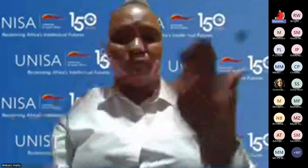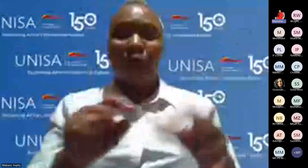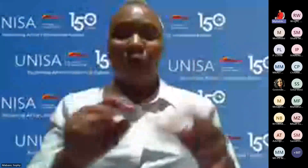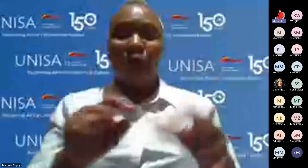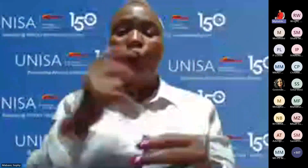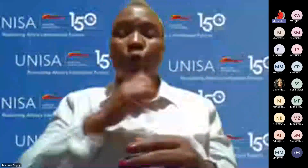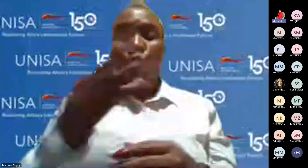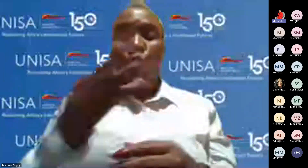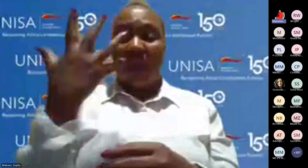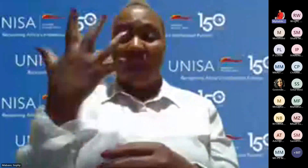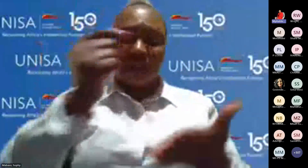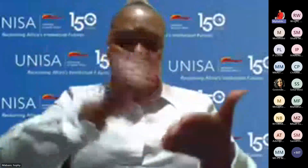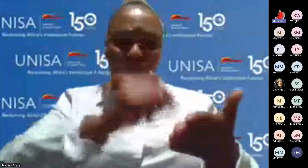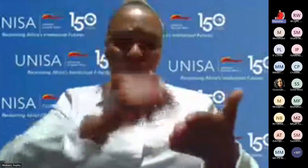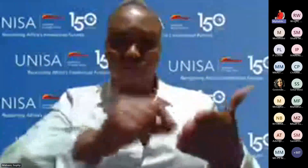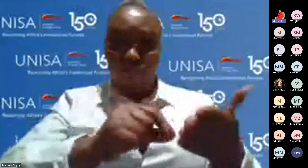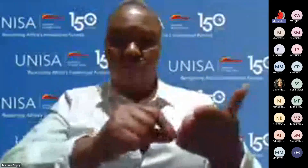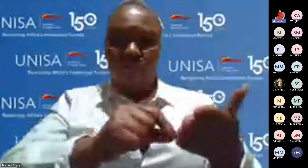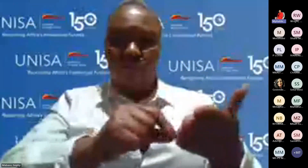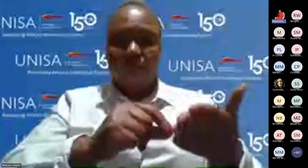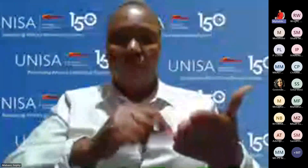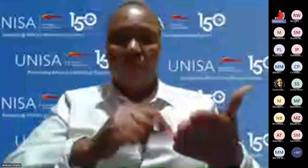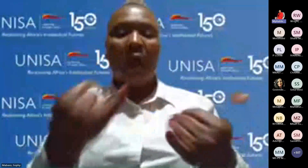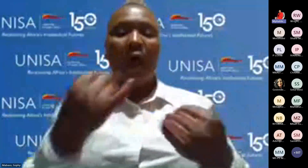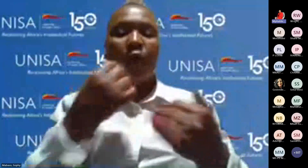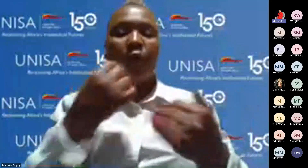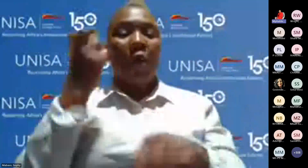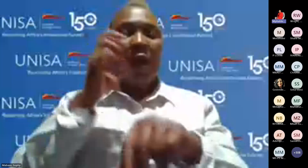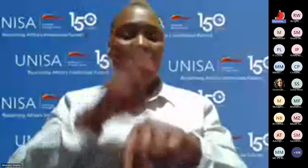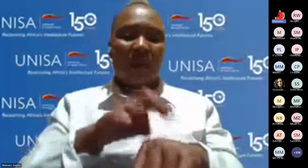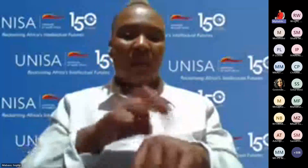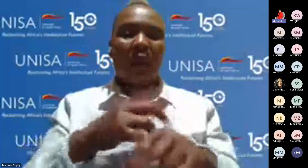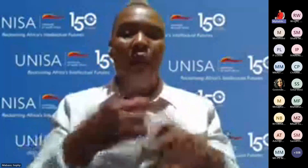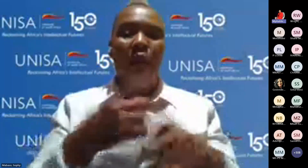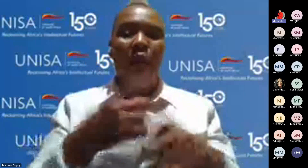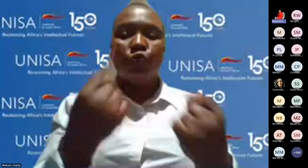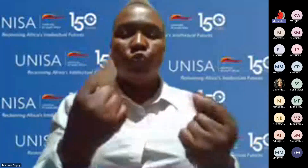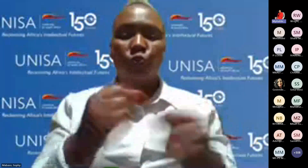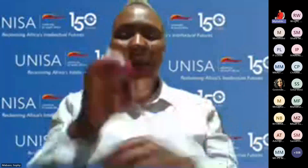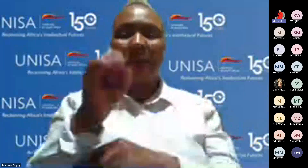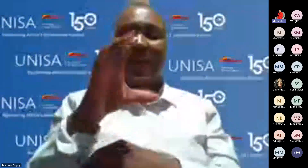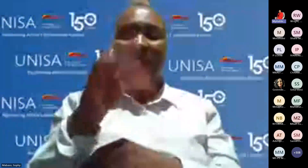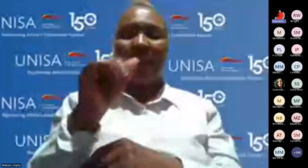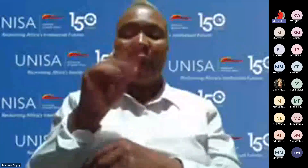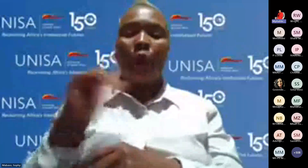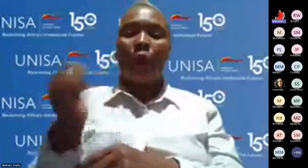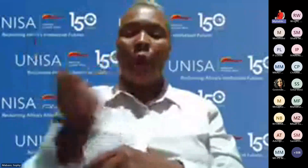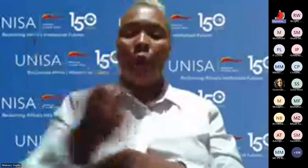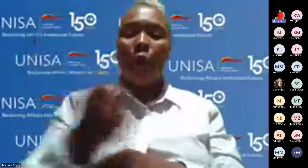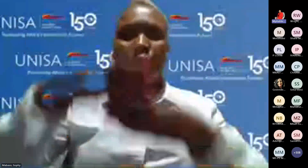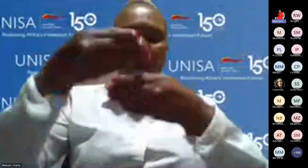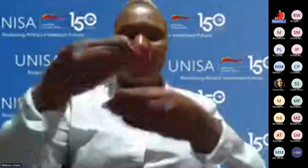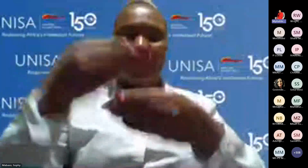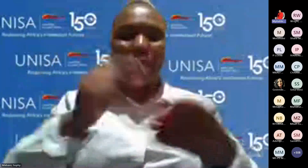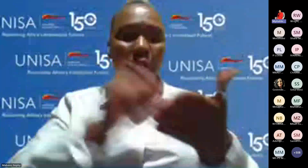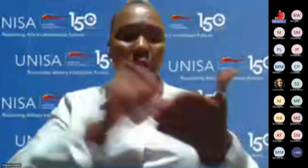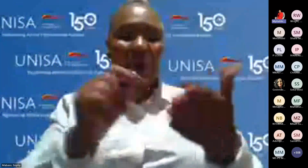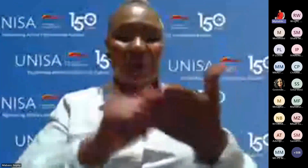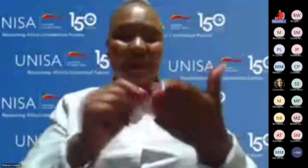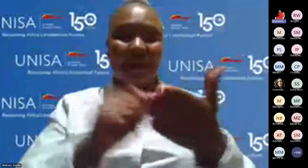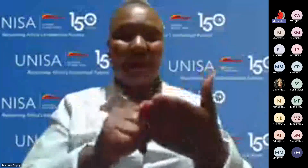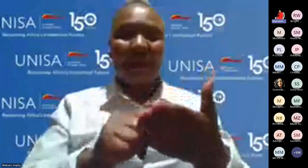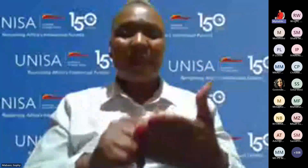handwriting, you are now required to scan all your papers that you have written on. You